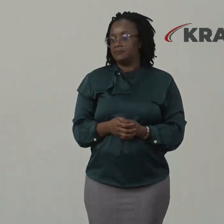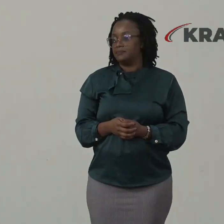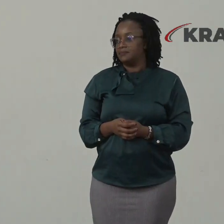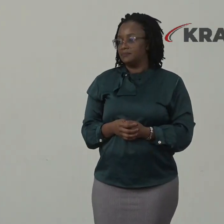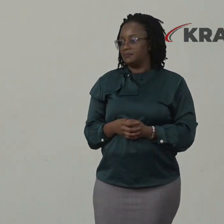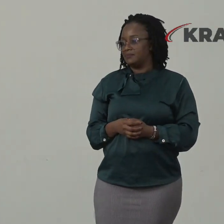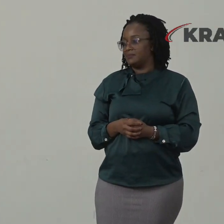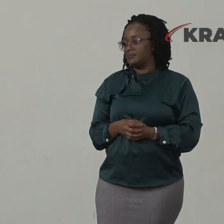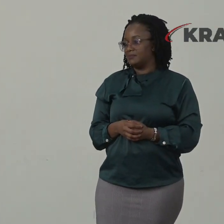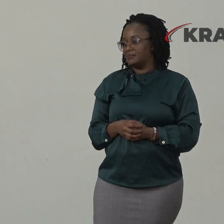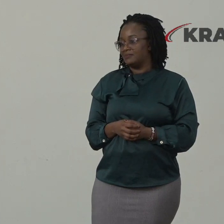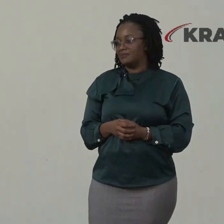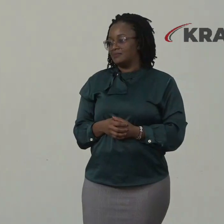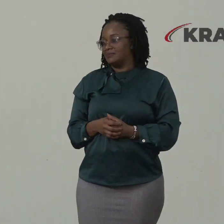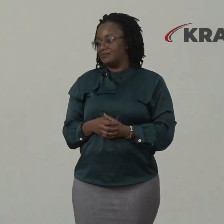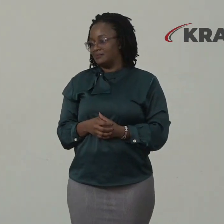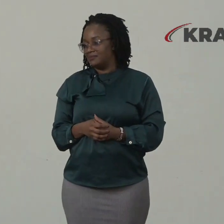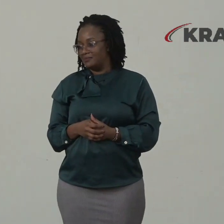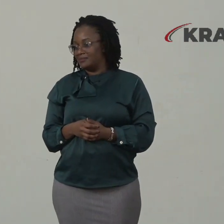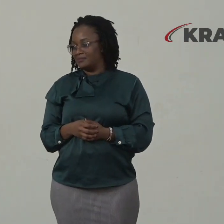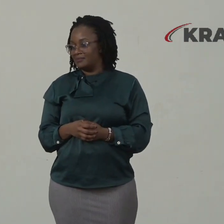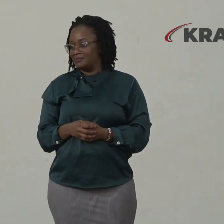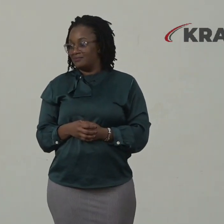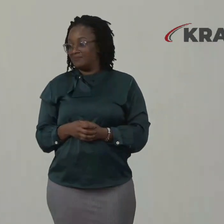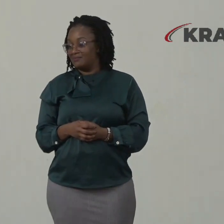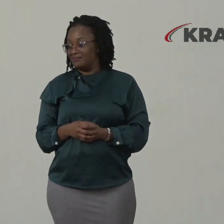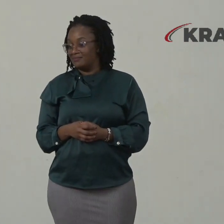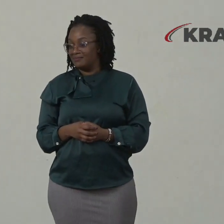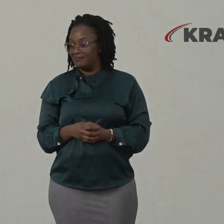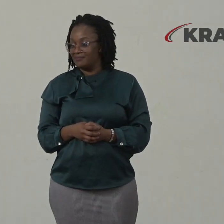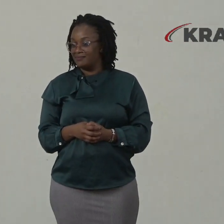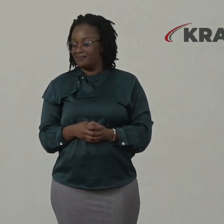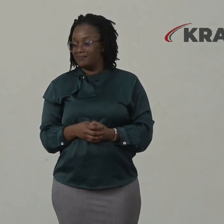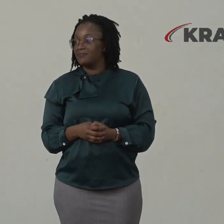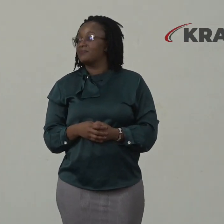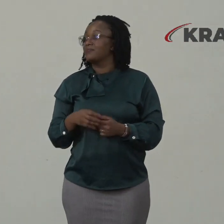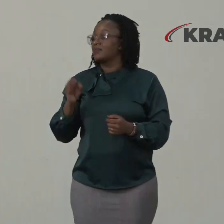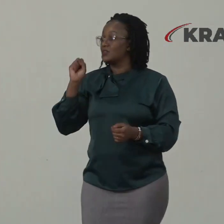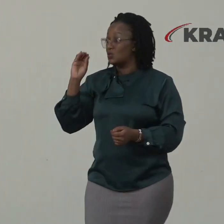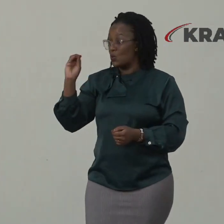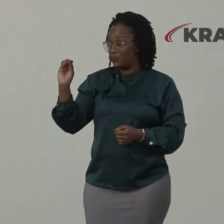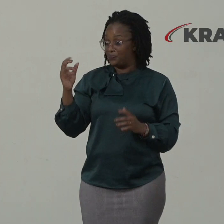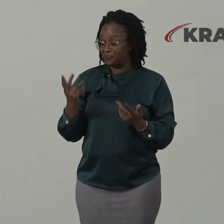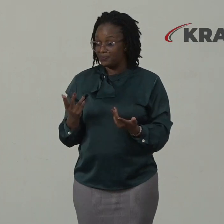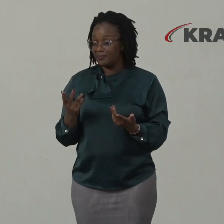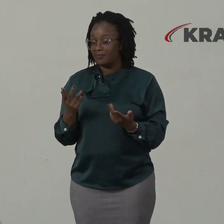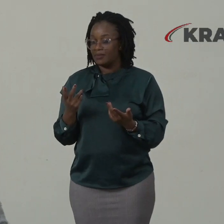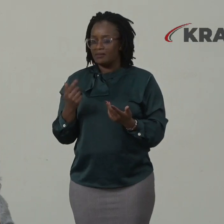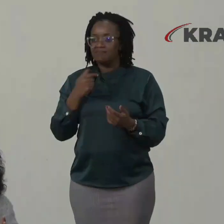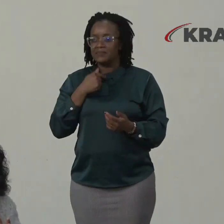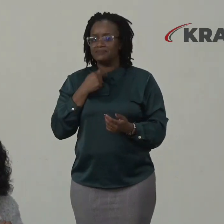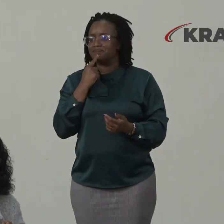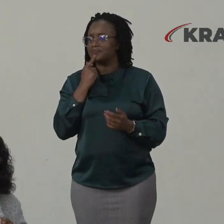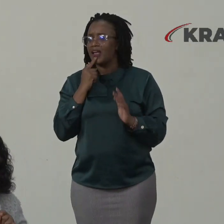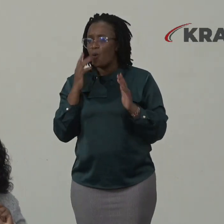But do they know it? I think we need to network. So what I'm saying is